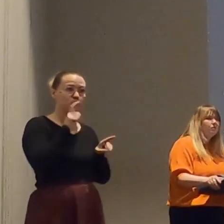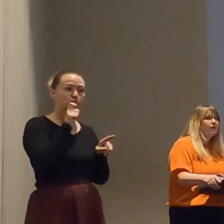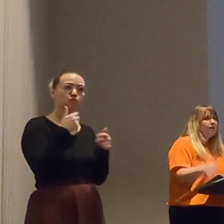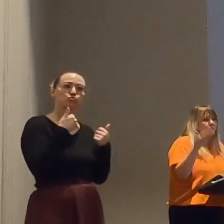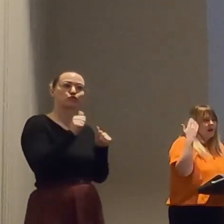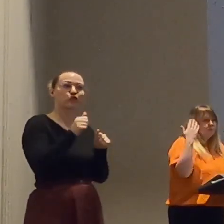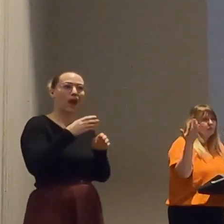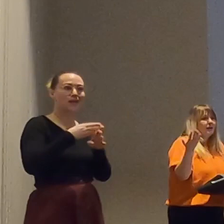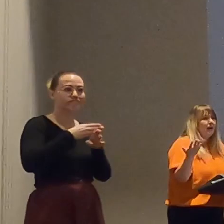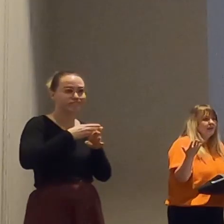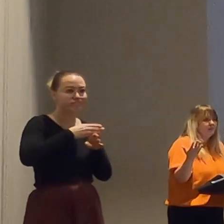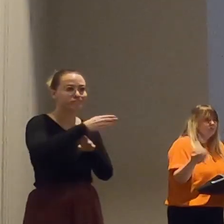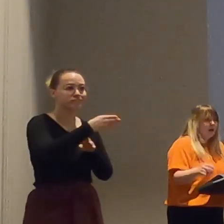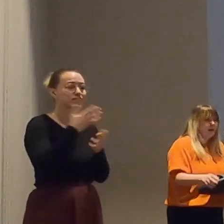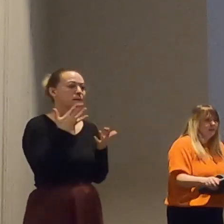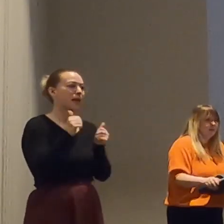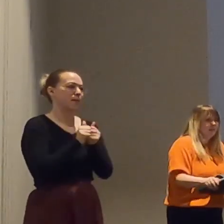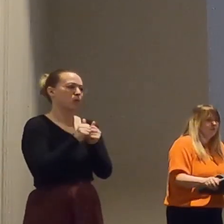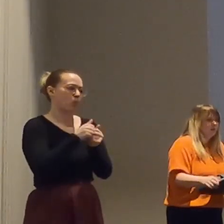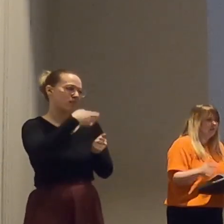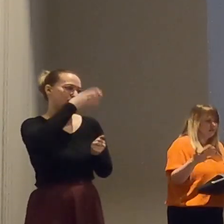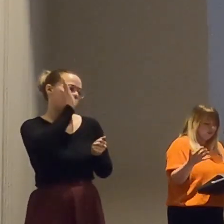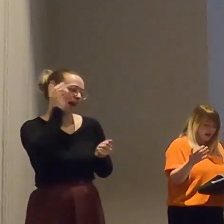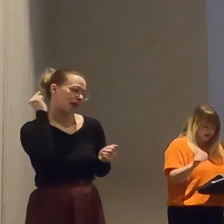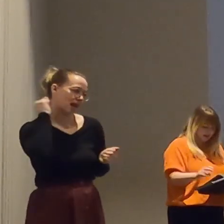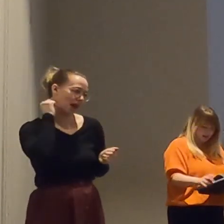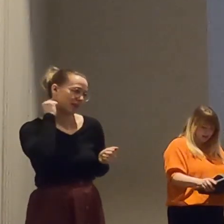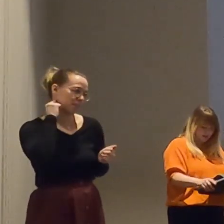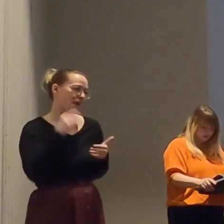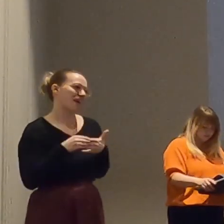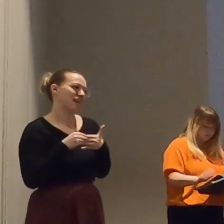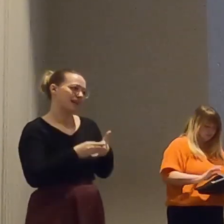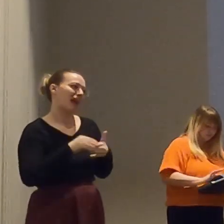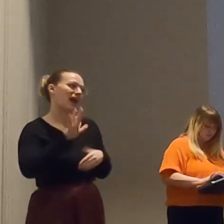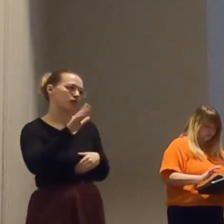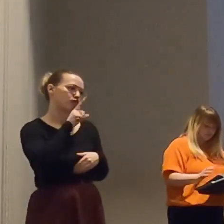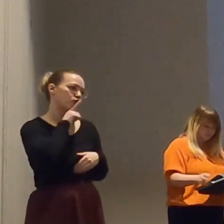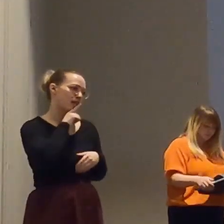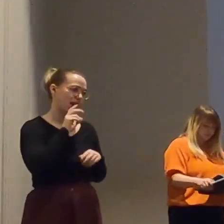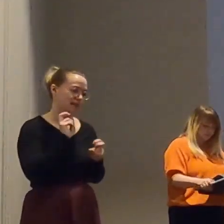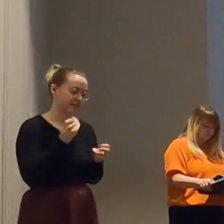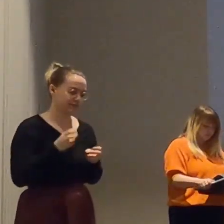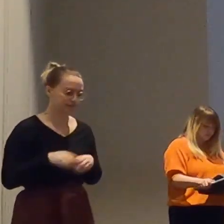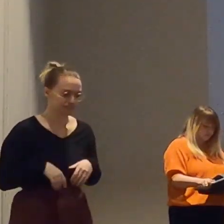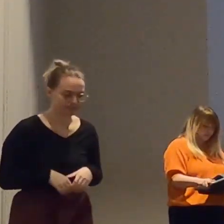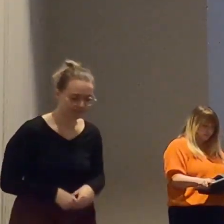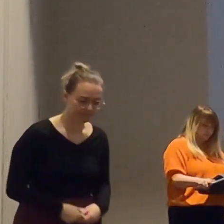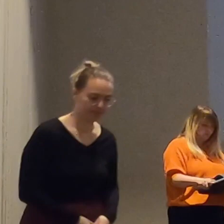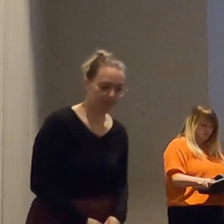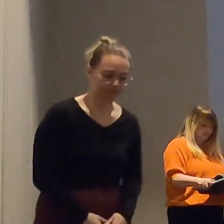and narrow, perhaps with God on their mind, sort of as their guiding light.